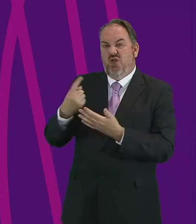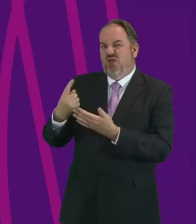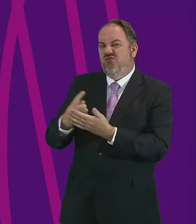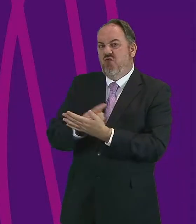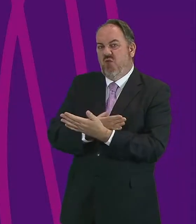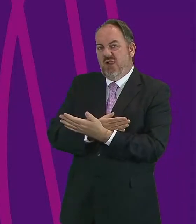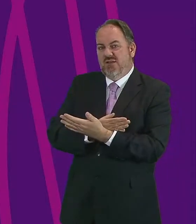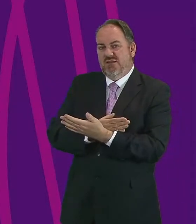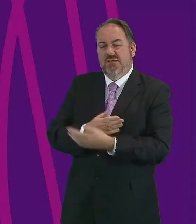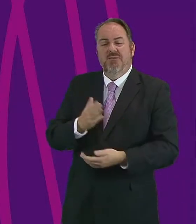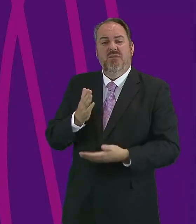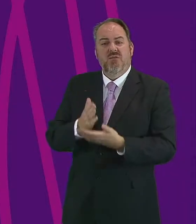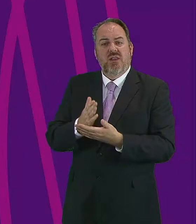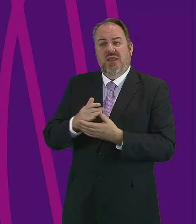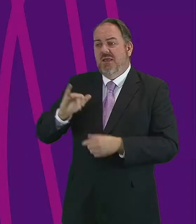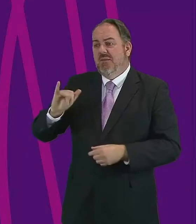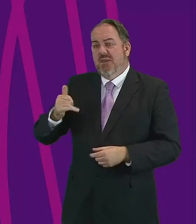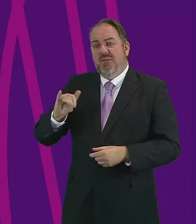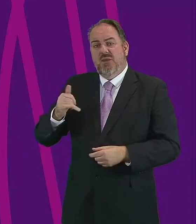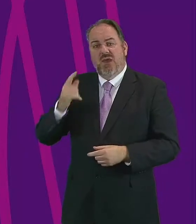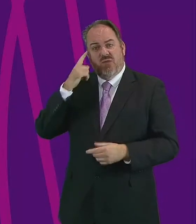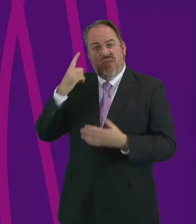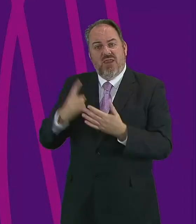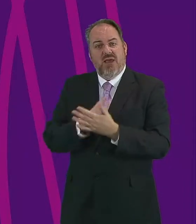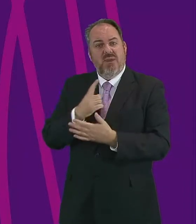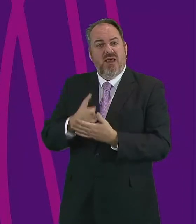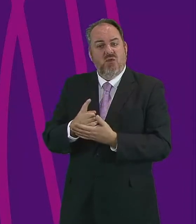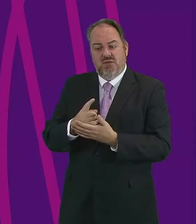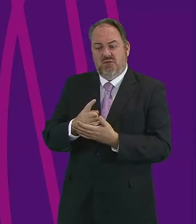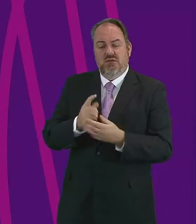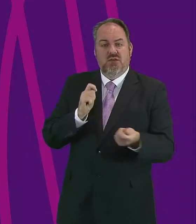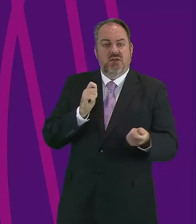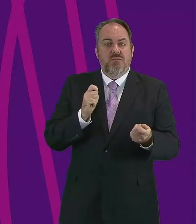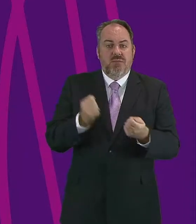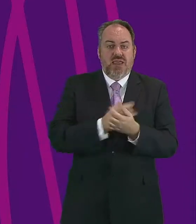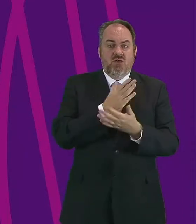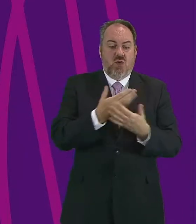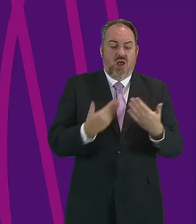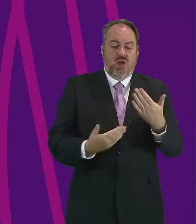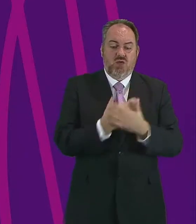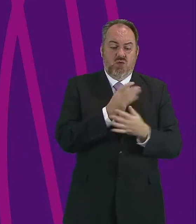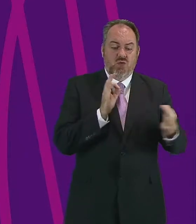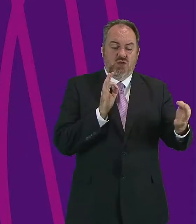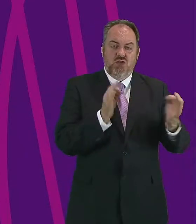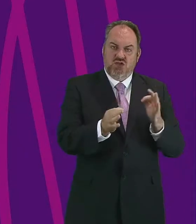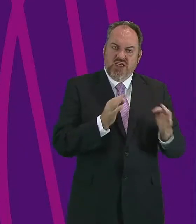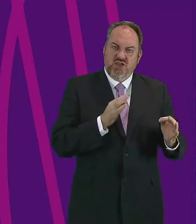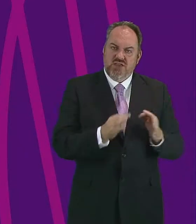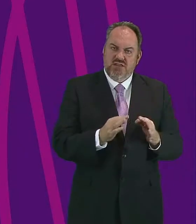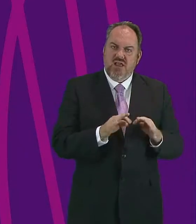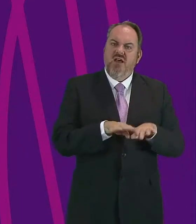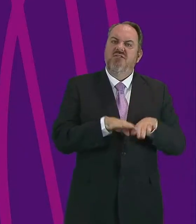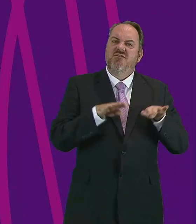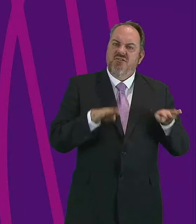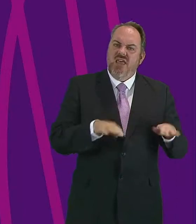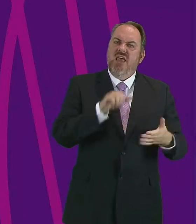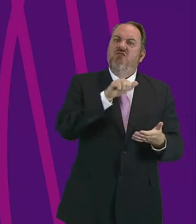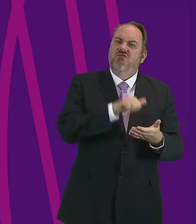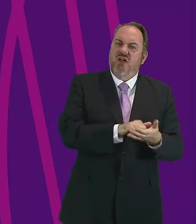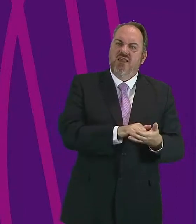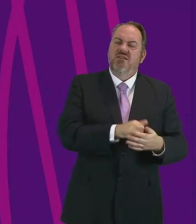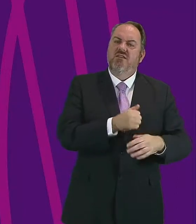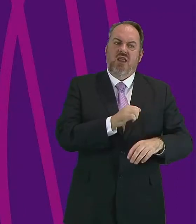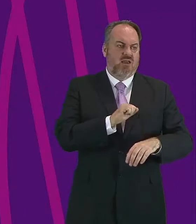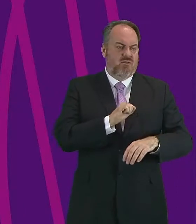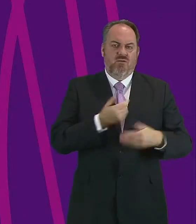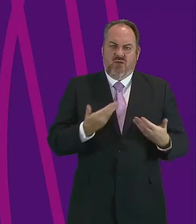to extension, suspension and expiry of provisions in the Scottish Acts is proportionate and appropriate to the scale of the ongoing risks posed by the